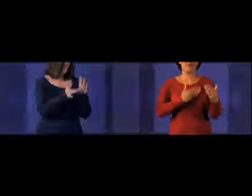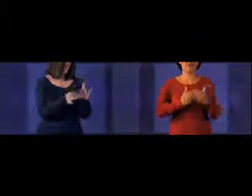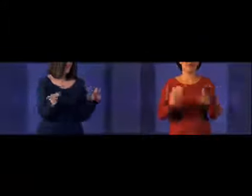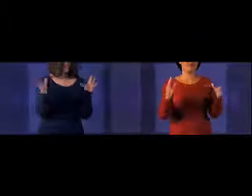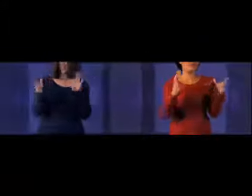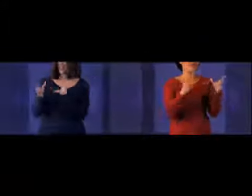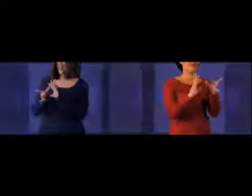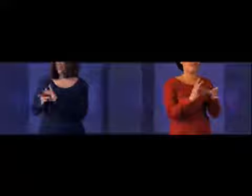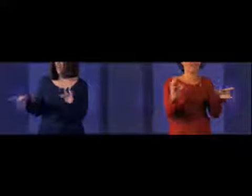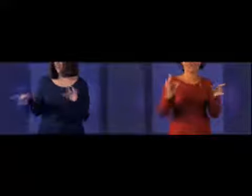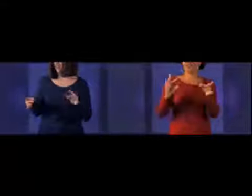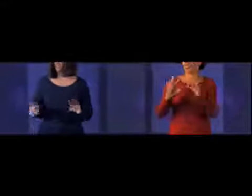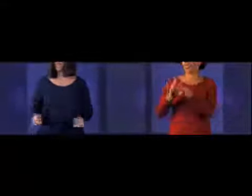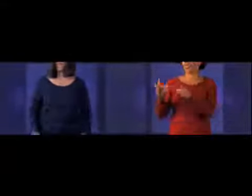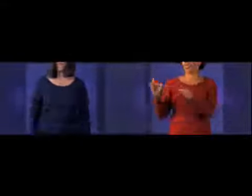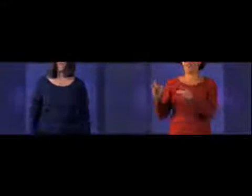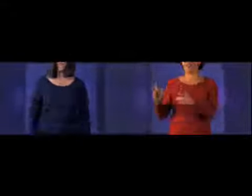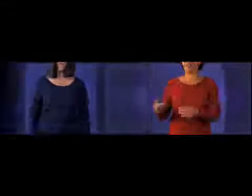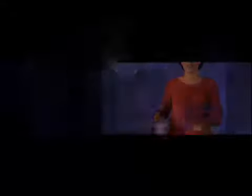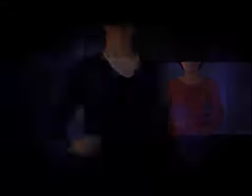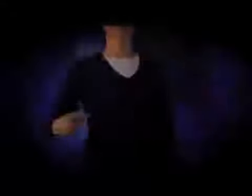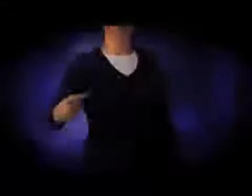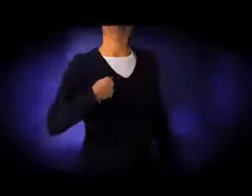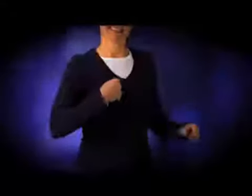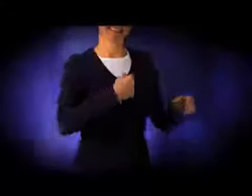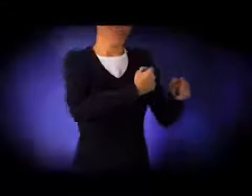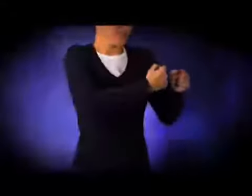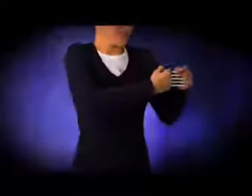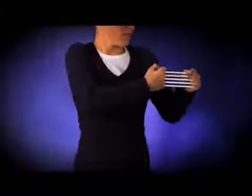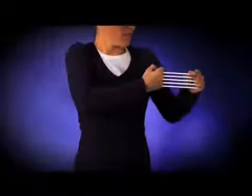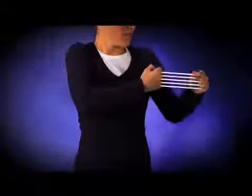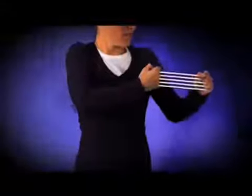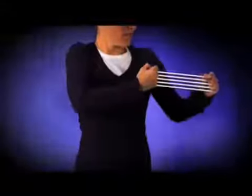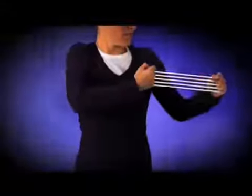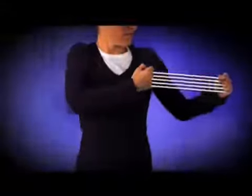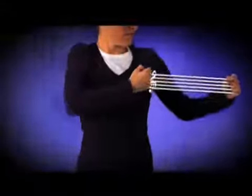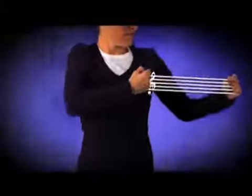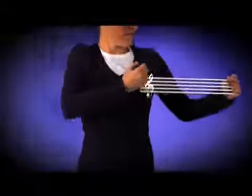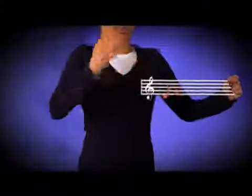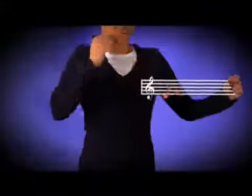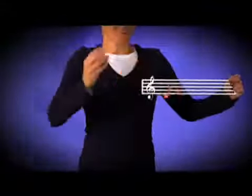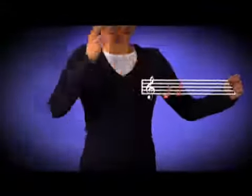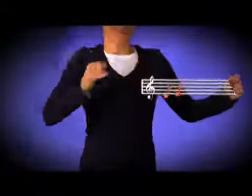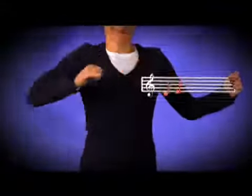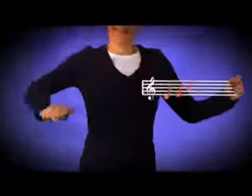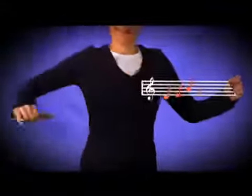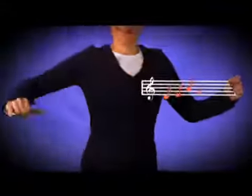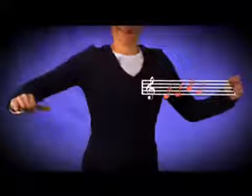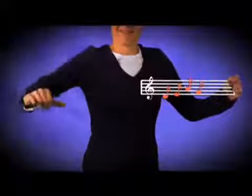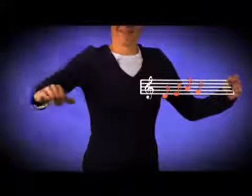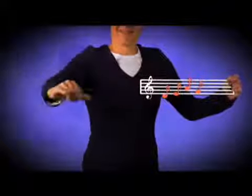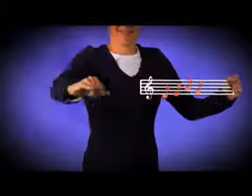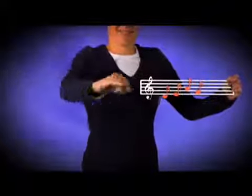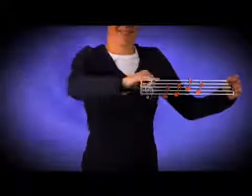what we do. matter what we say. We'll see when starting to die. No matter what we say.